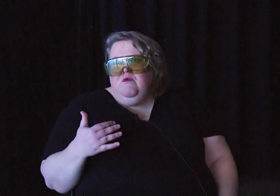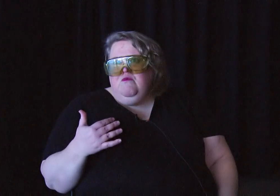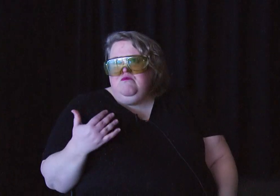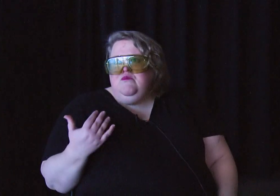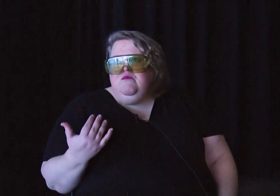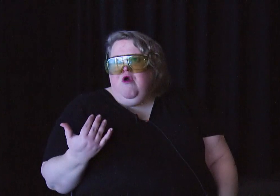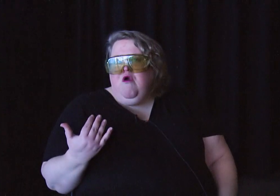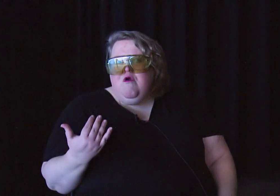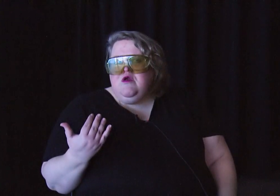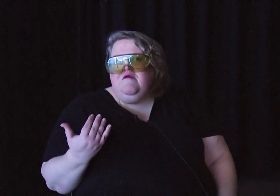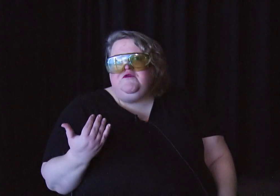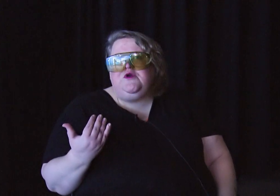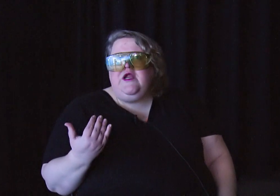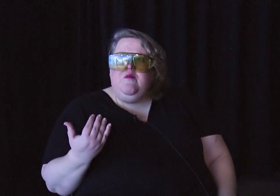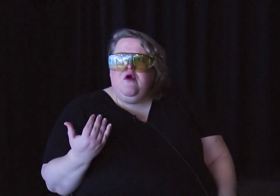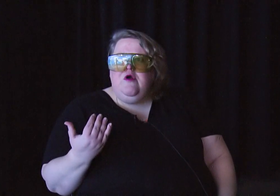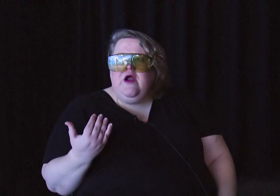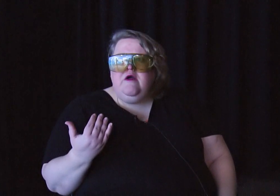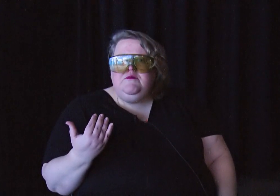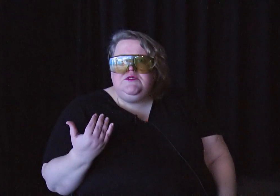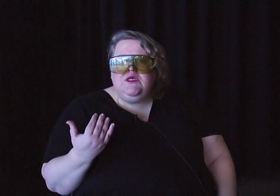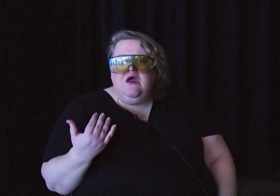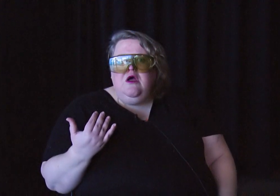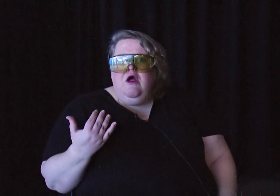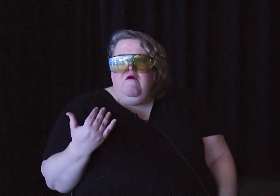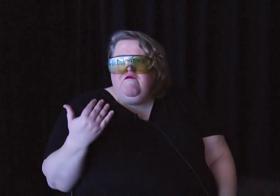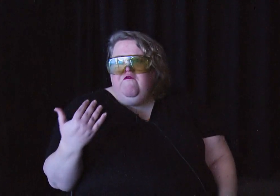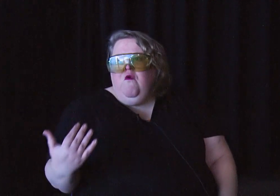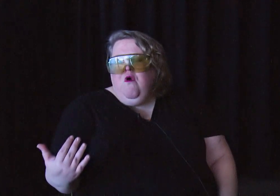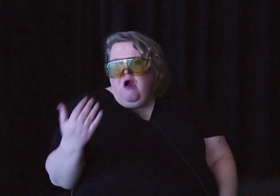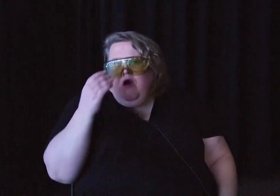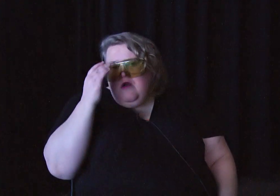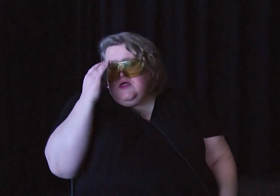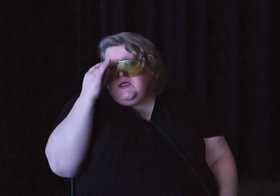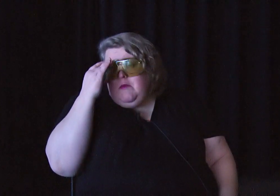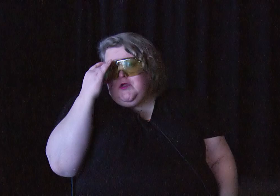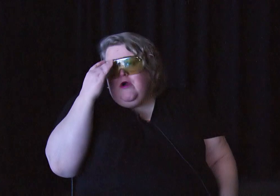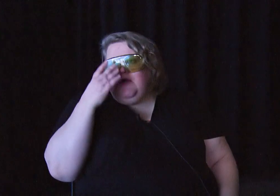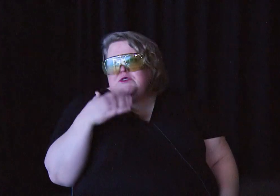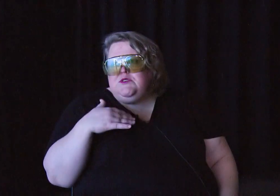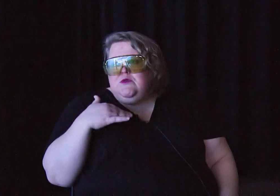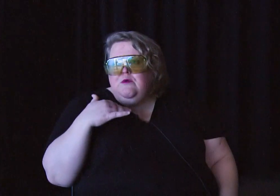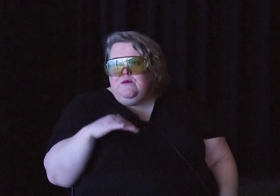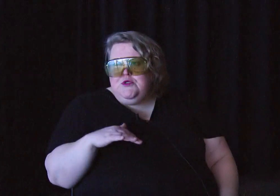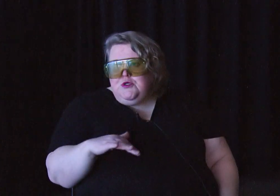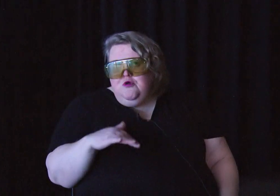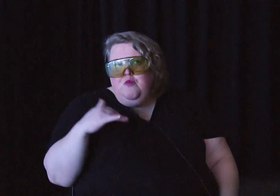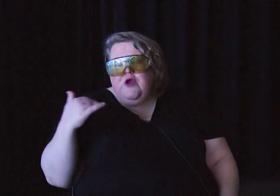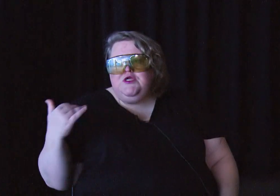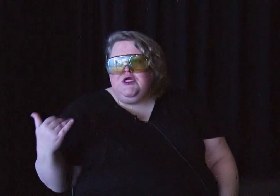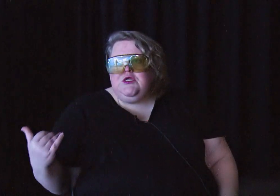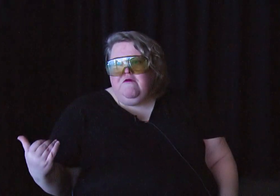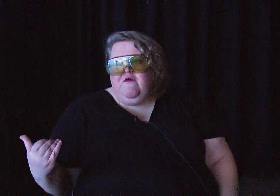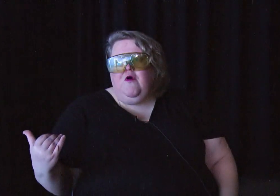heard of training programs for disabled artists to bridge into film